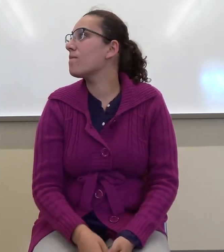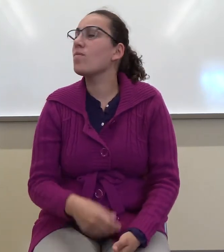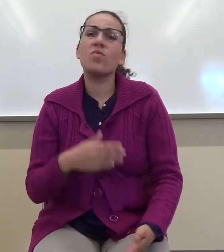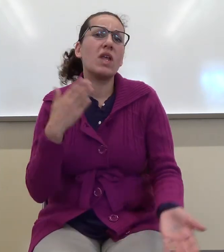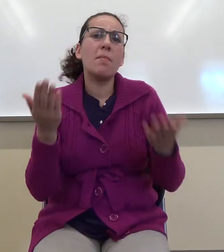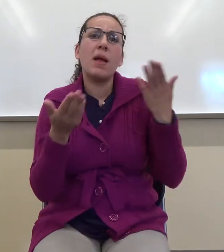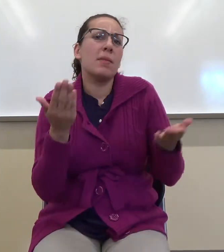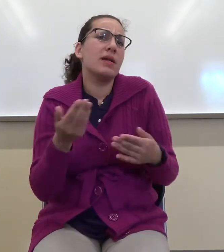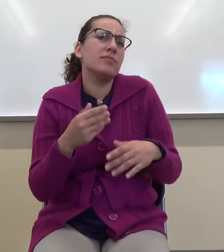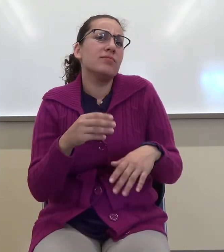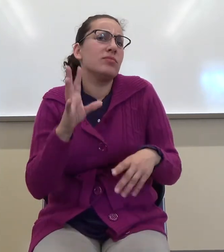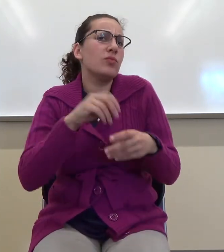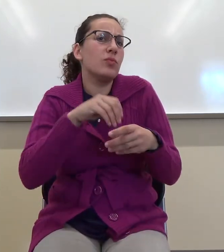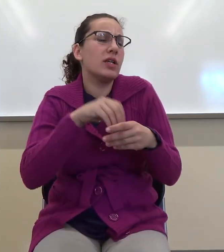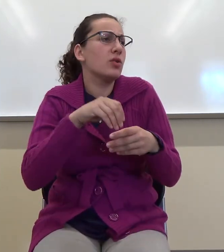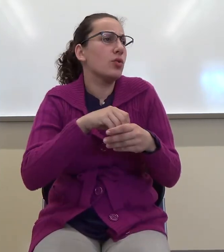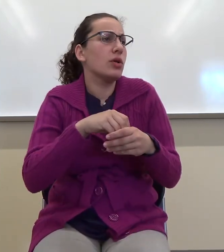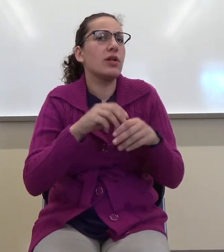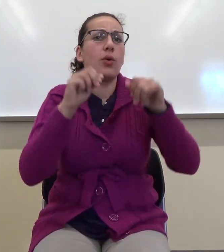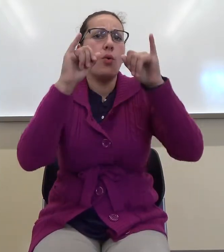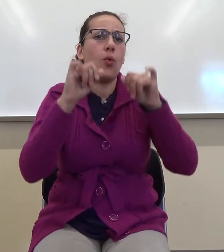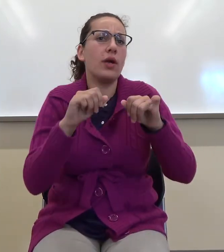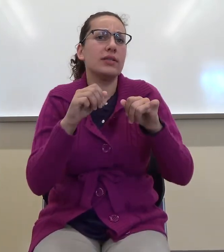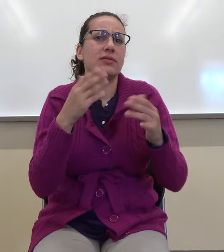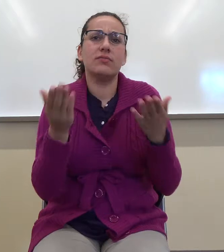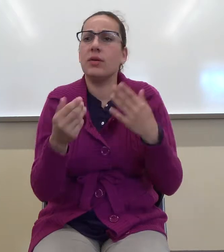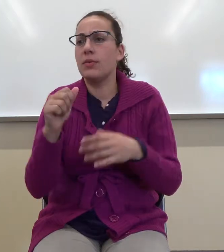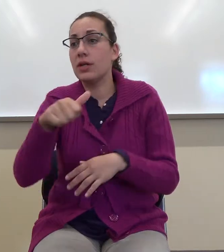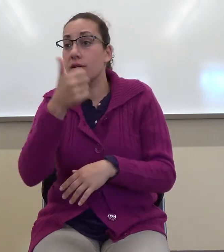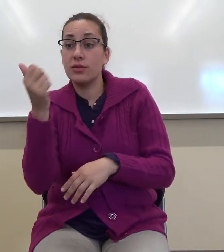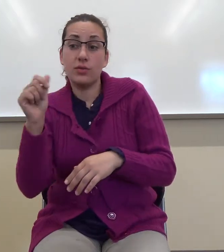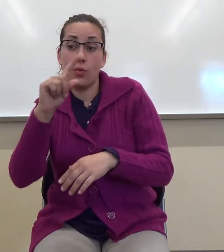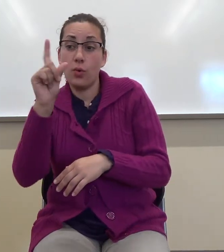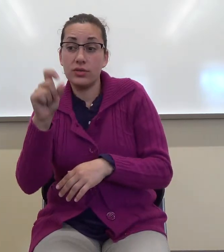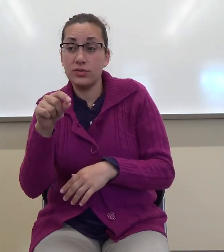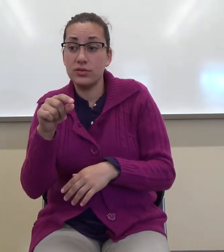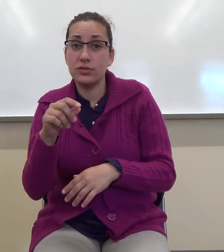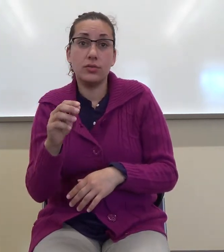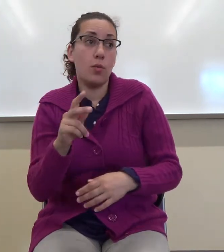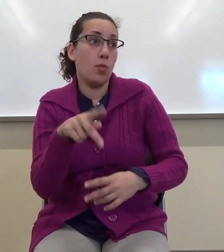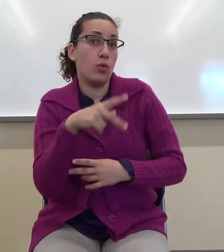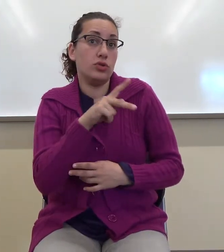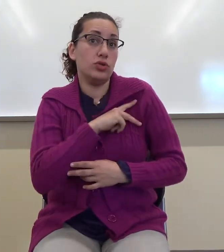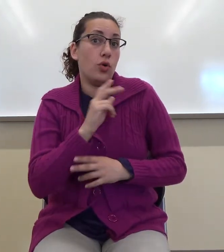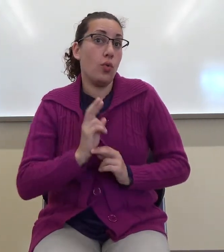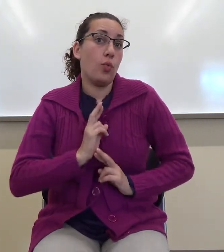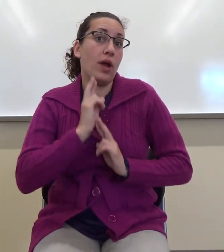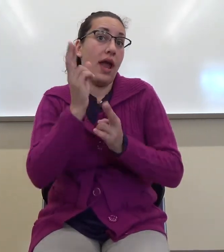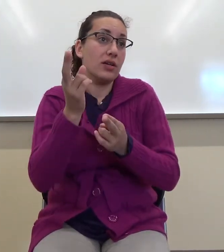What are they probably going to ask me? Any other question, personal reaction, and any other notes,